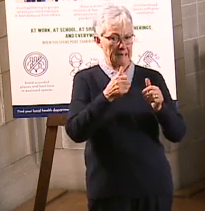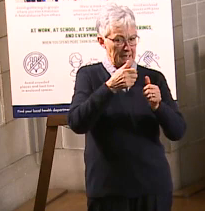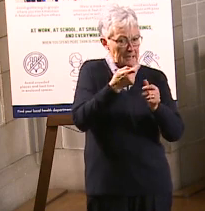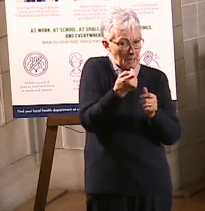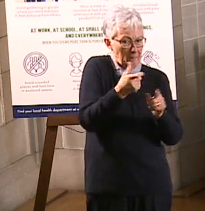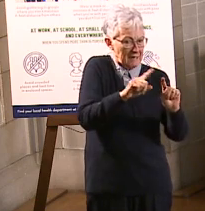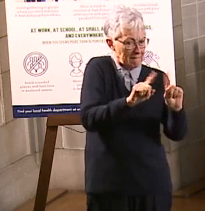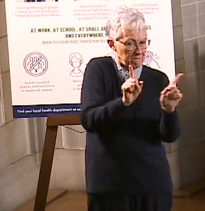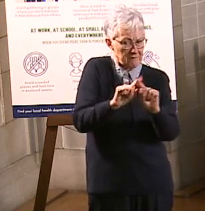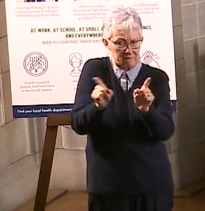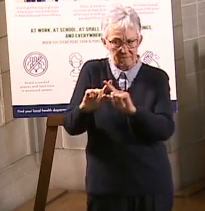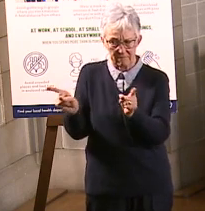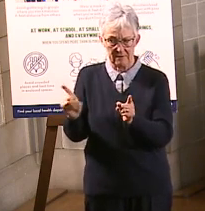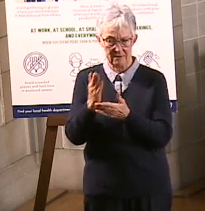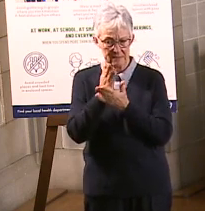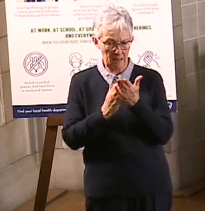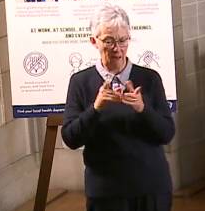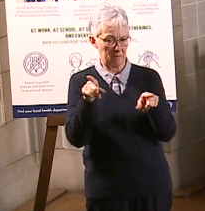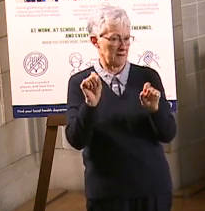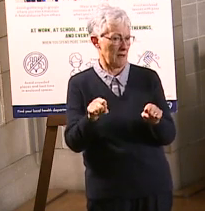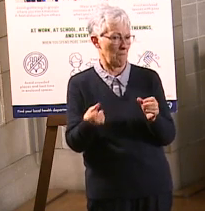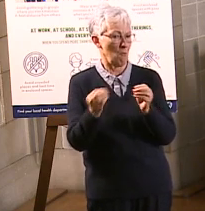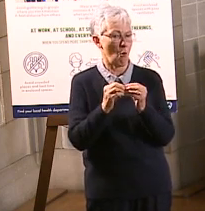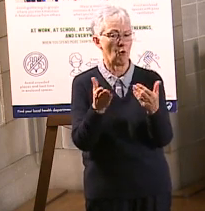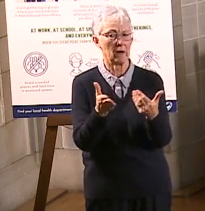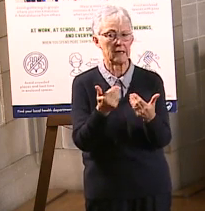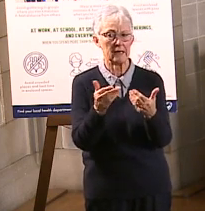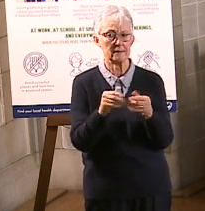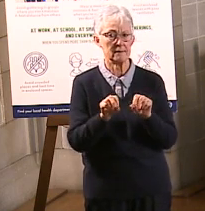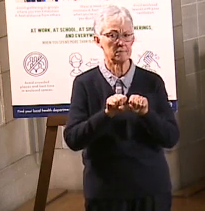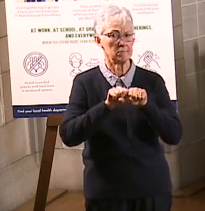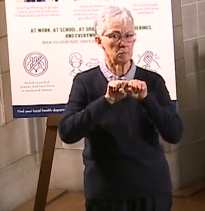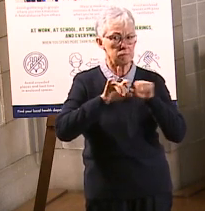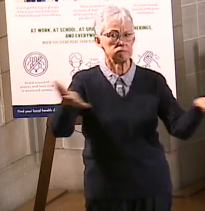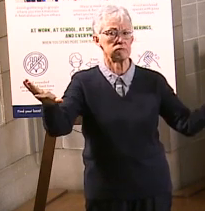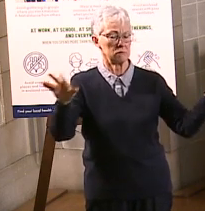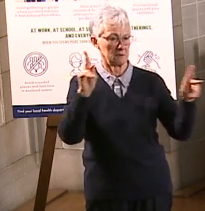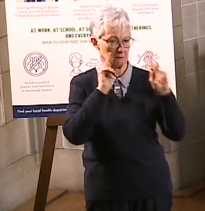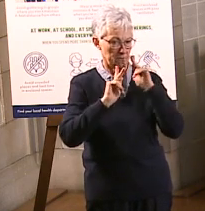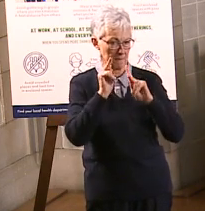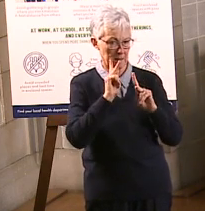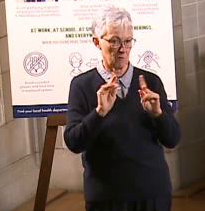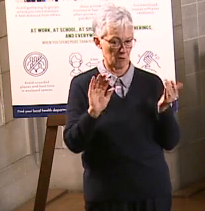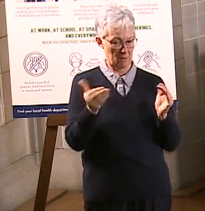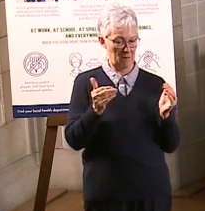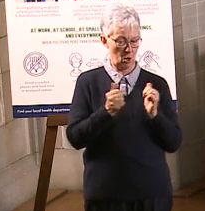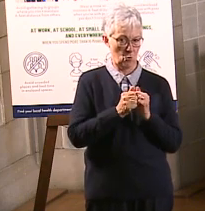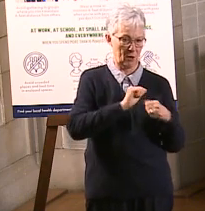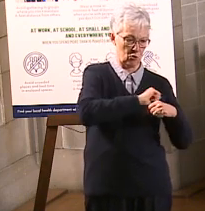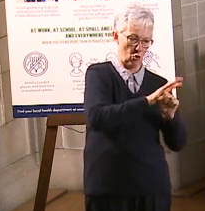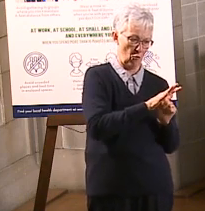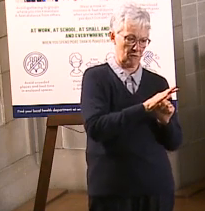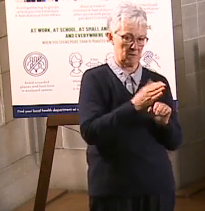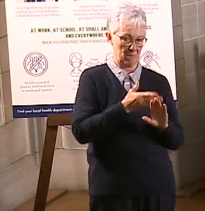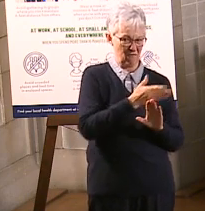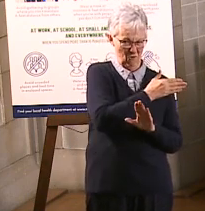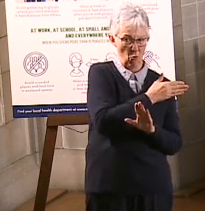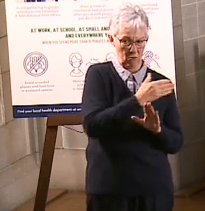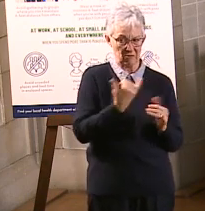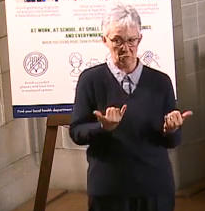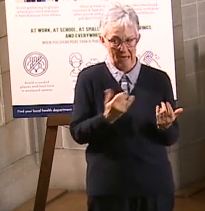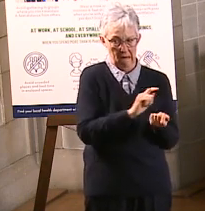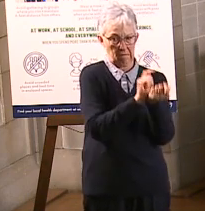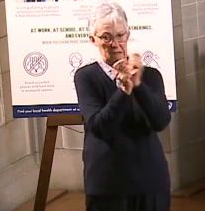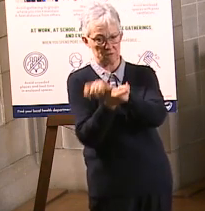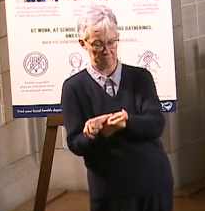of the virus. Avoid the 3 C's, you know, those crowded places, confined spaces, close contact, keep good ventilation. All those sort of things